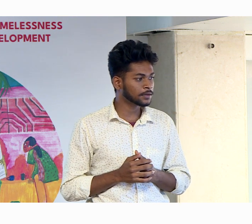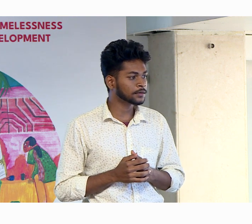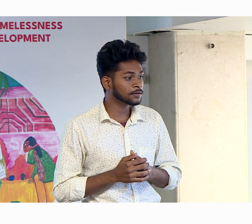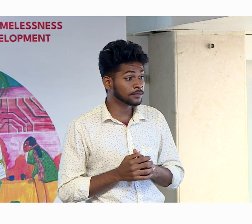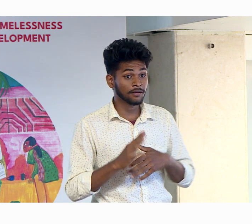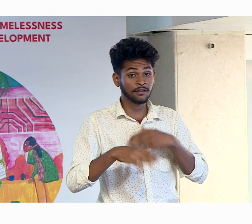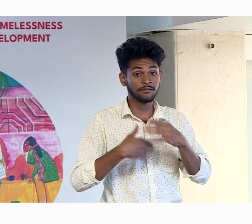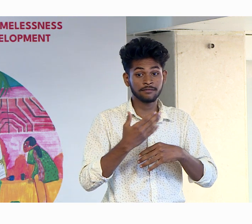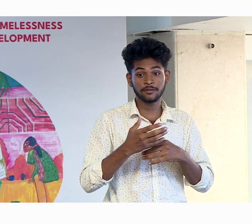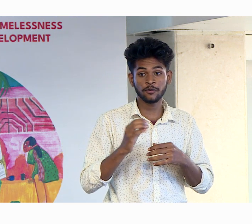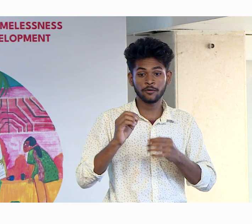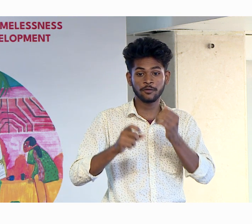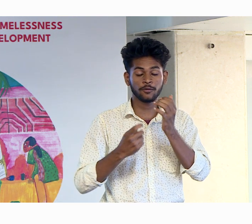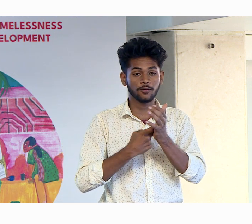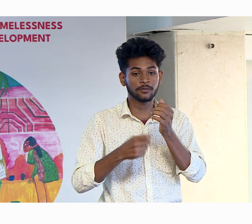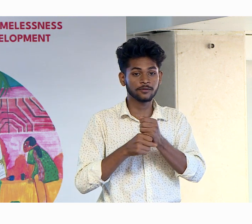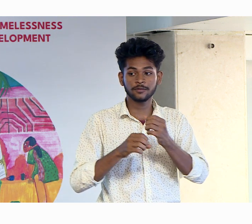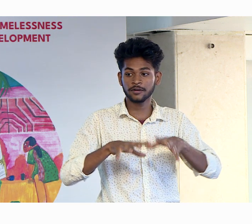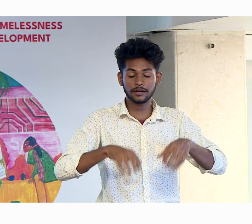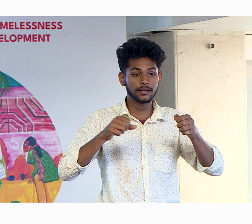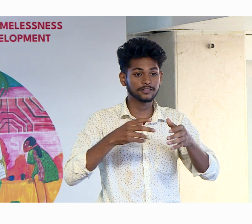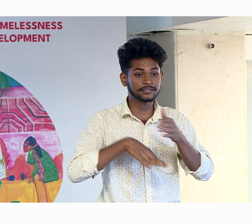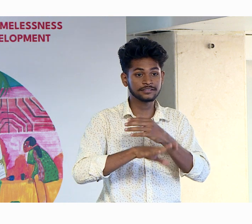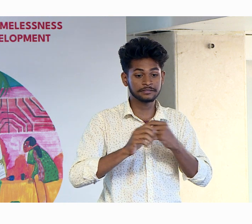The organisation's performance is improved.